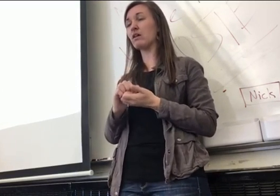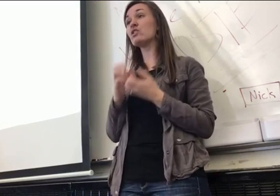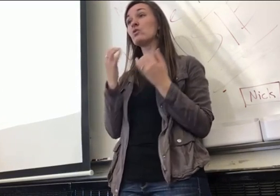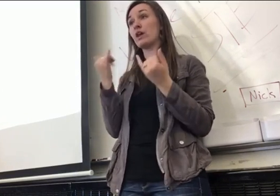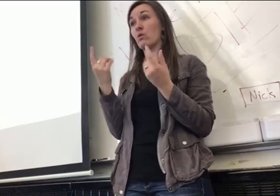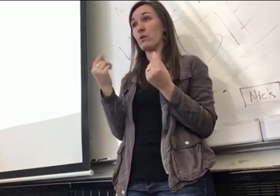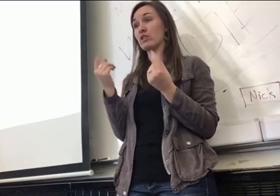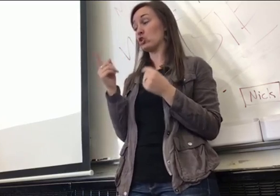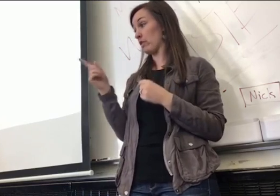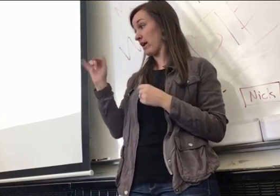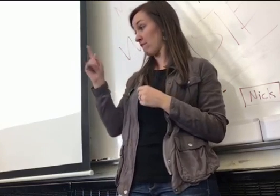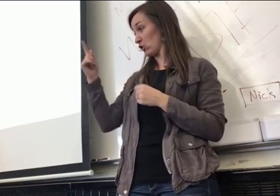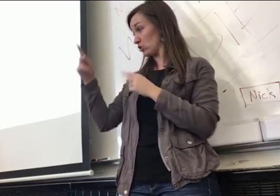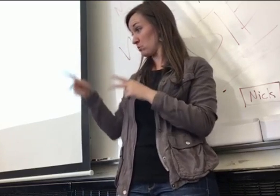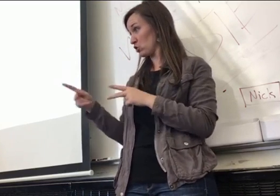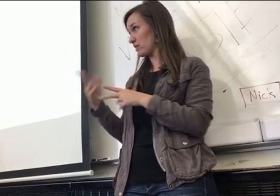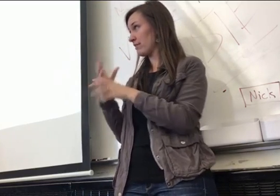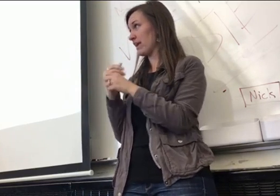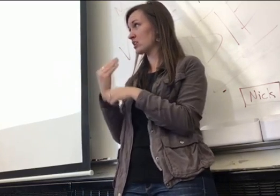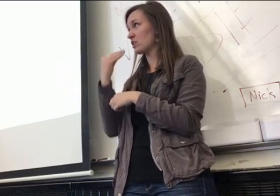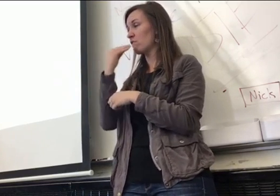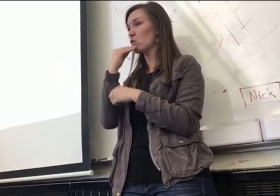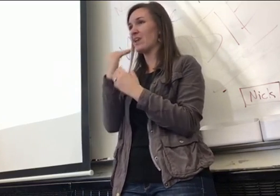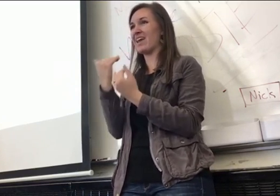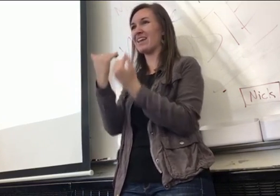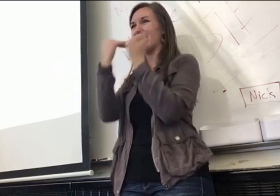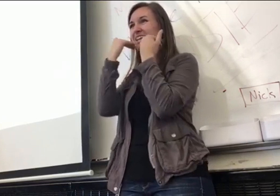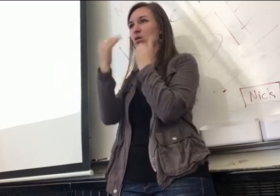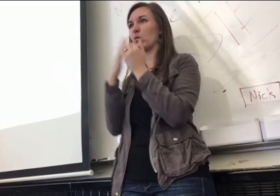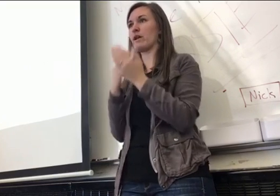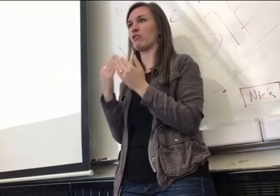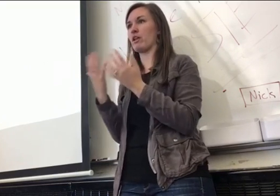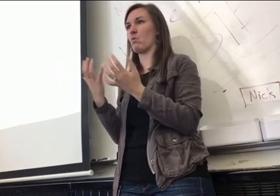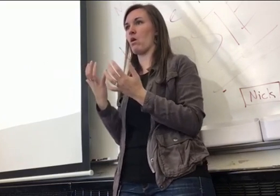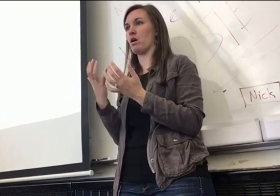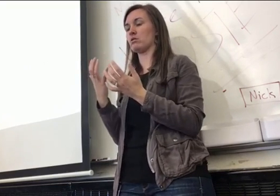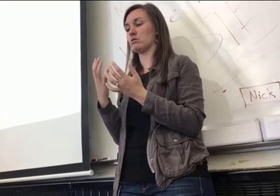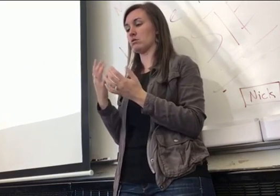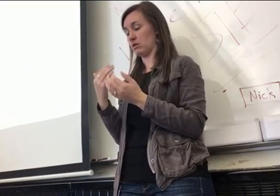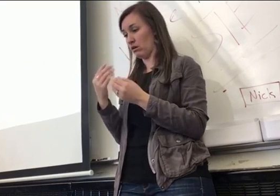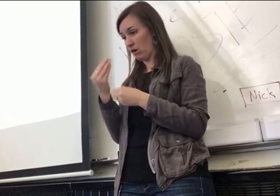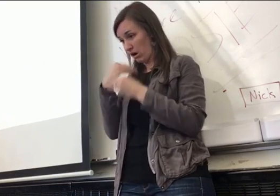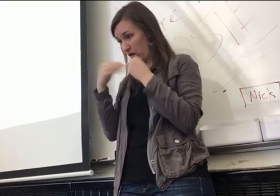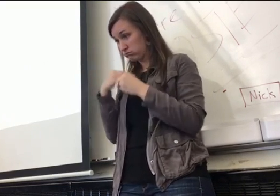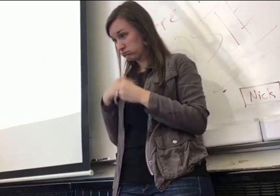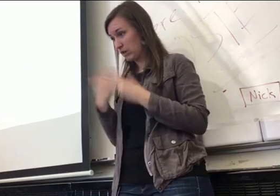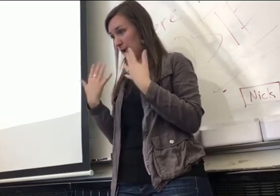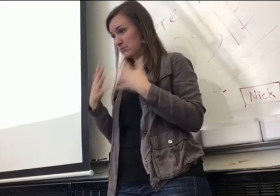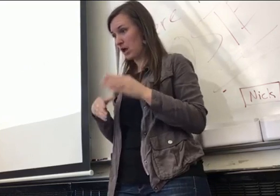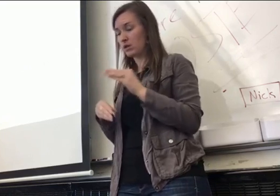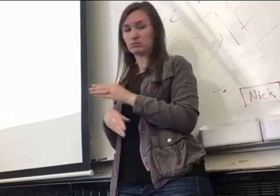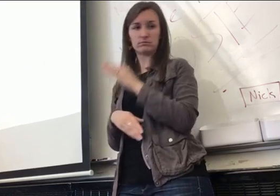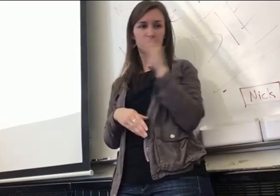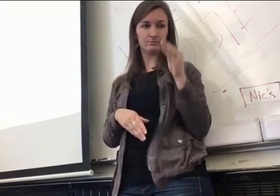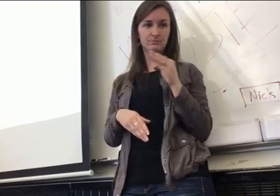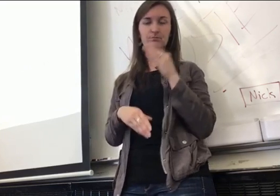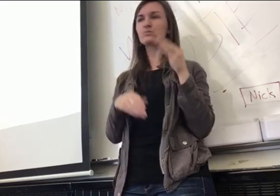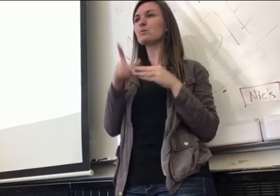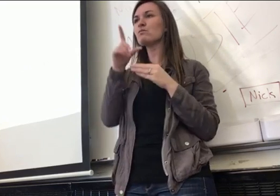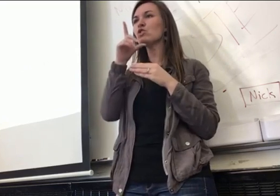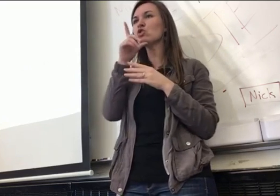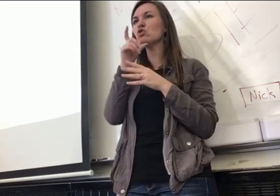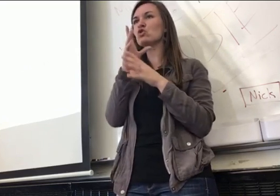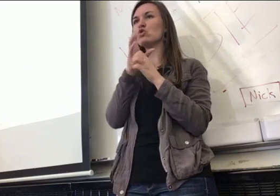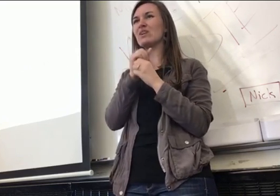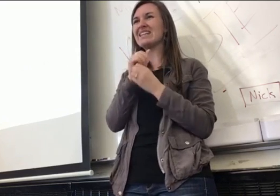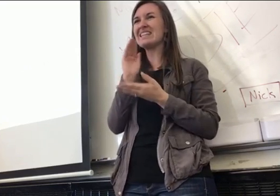first person gets the food and eats however much they want from it. They then pass it to the next person. So who's going to get the least amount